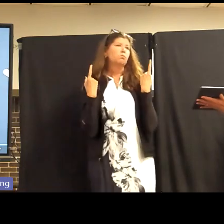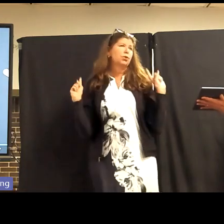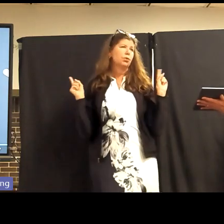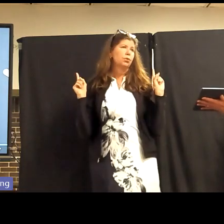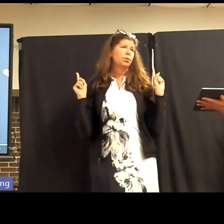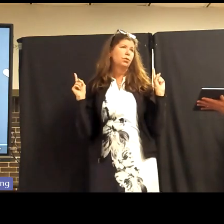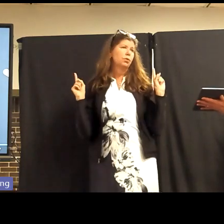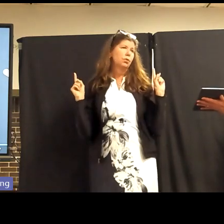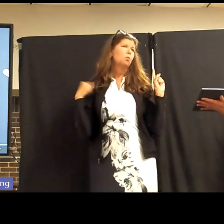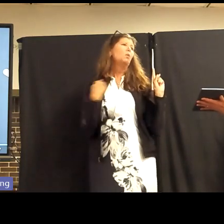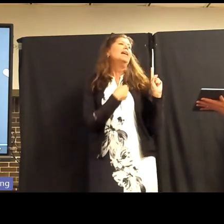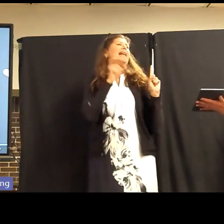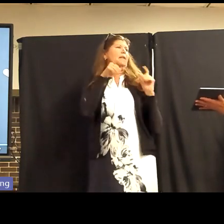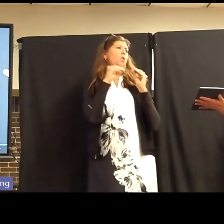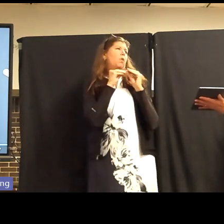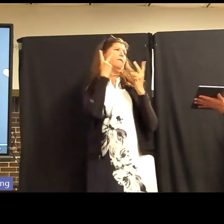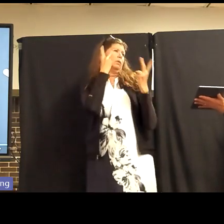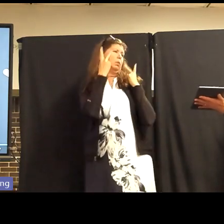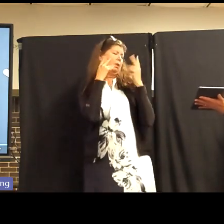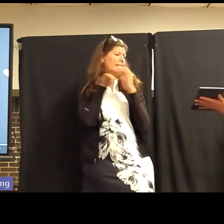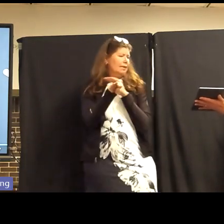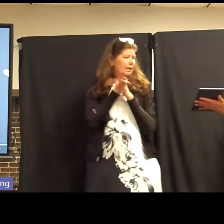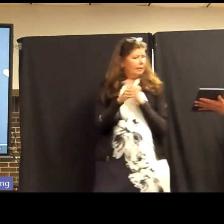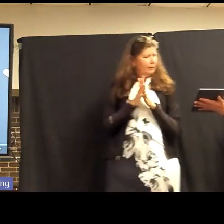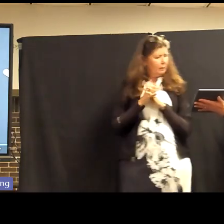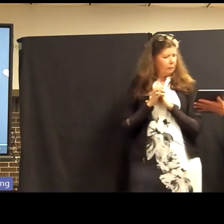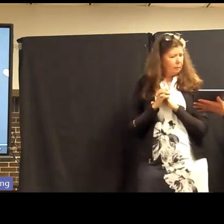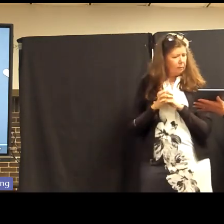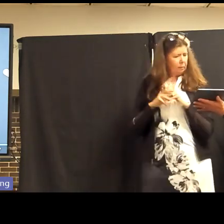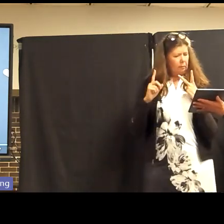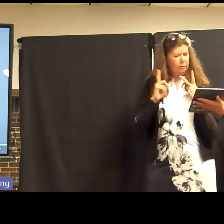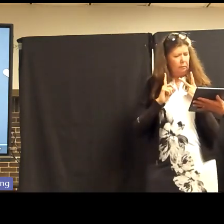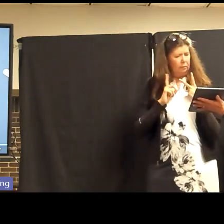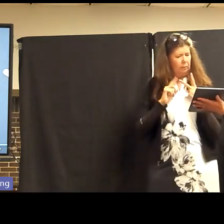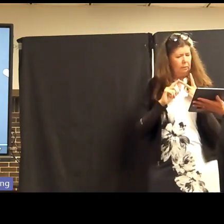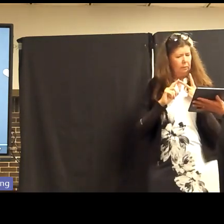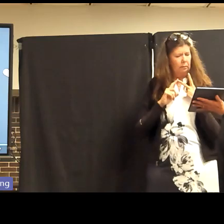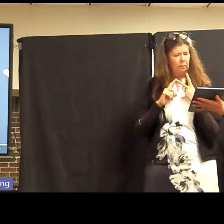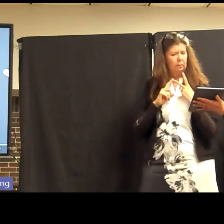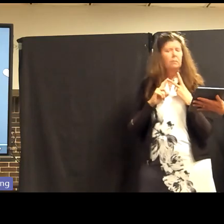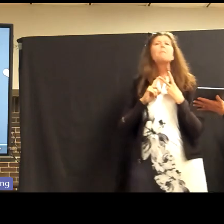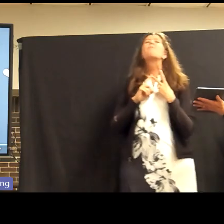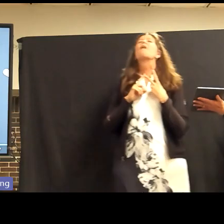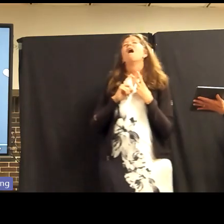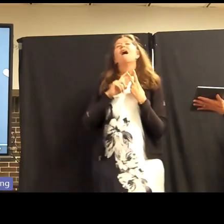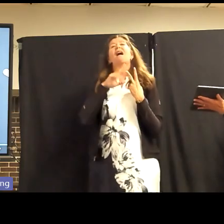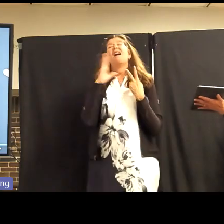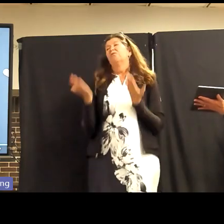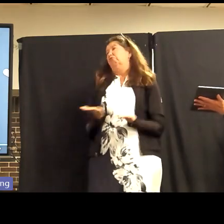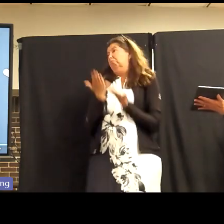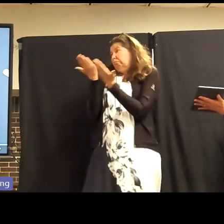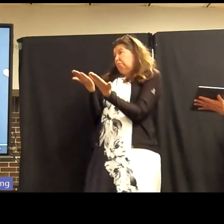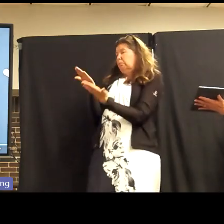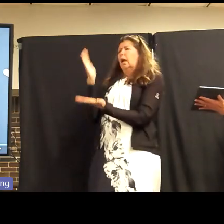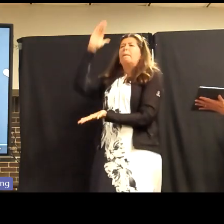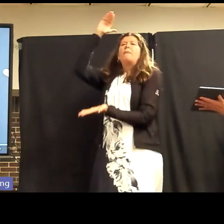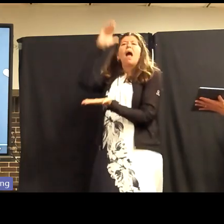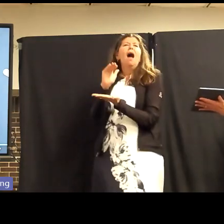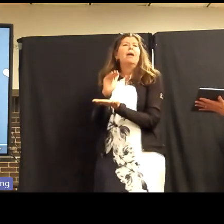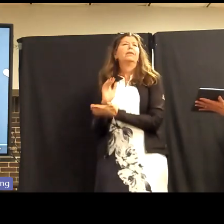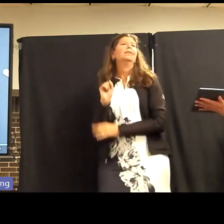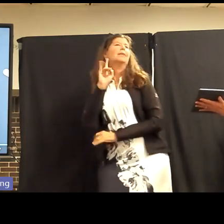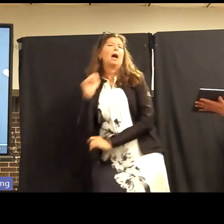today, trying to stay in the camera lens, people dancing all around one another, is not what we're looking for when we talk about